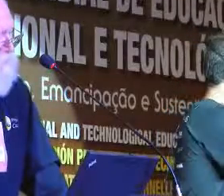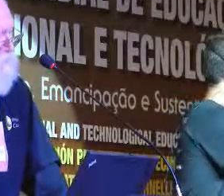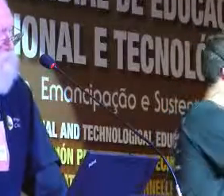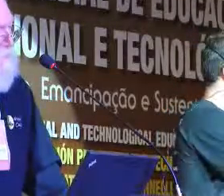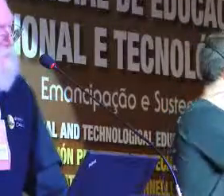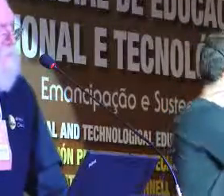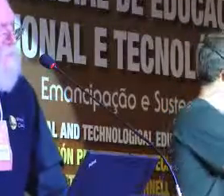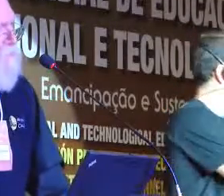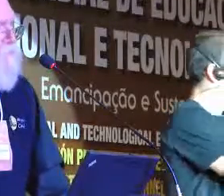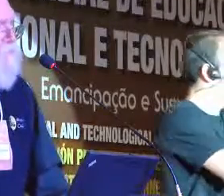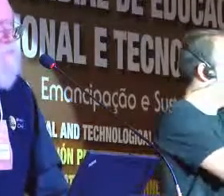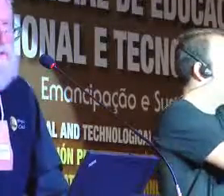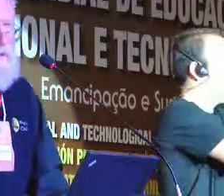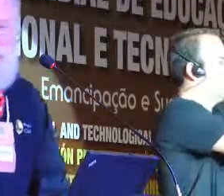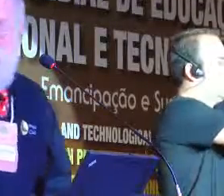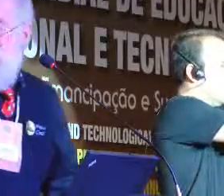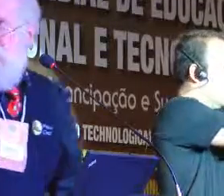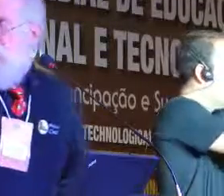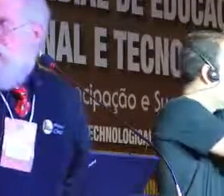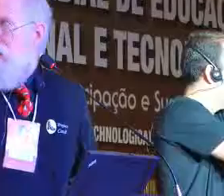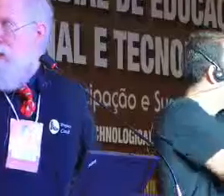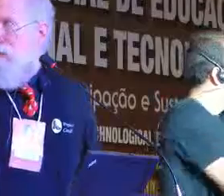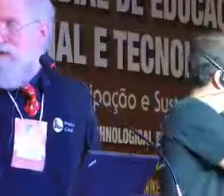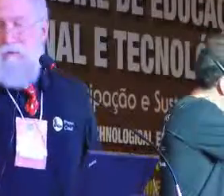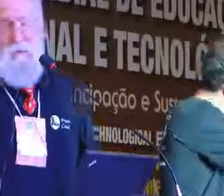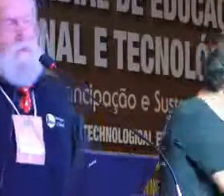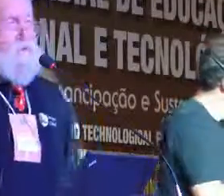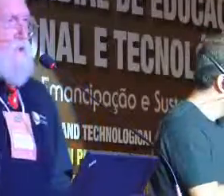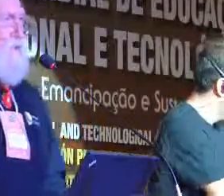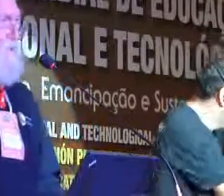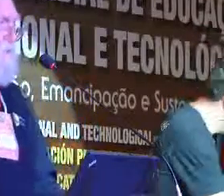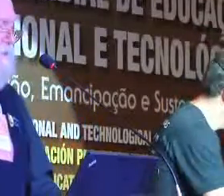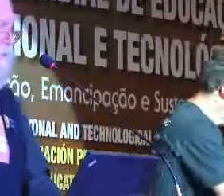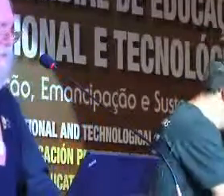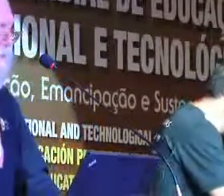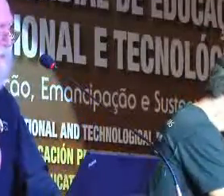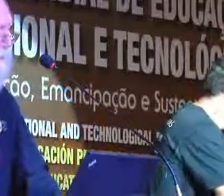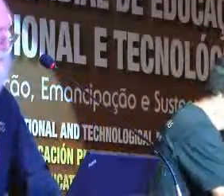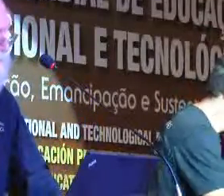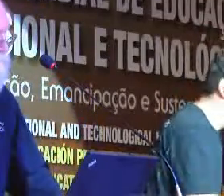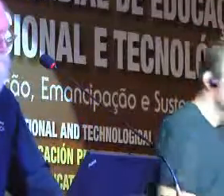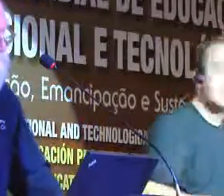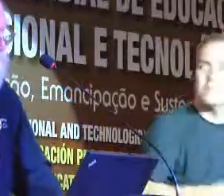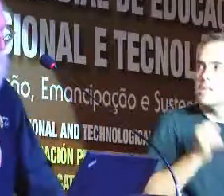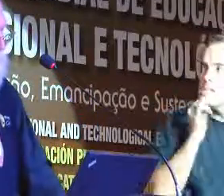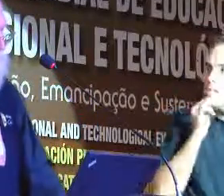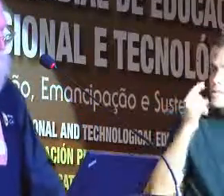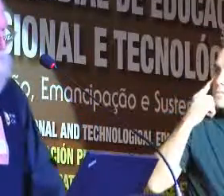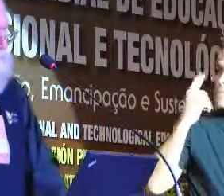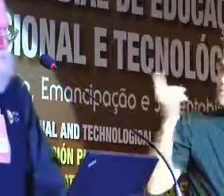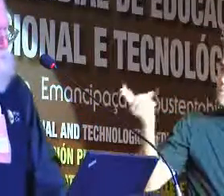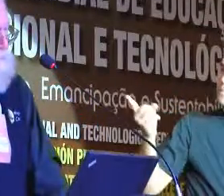sorry, the URL is a little light on the slide. I didn't realize that.